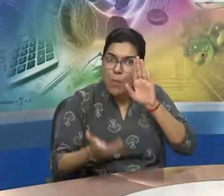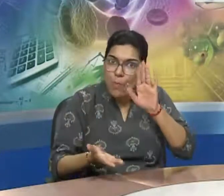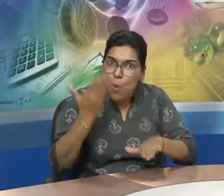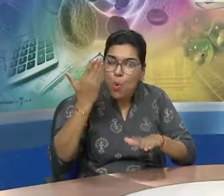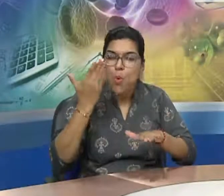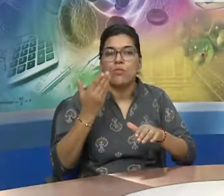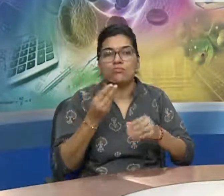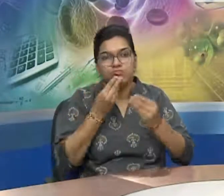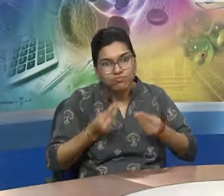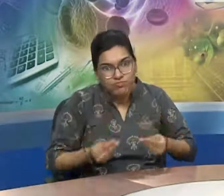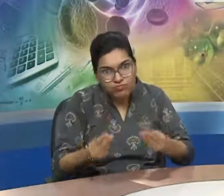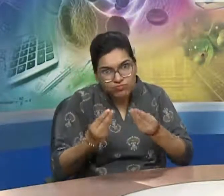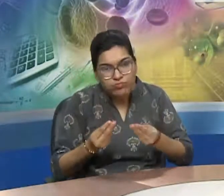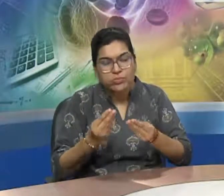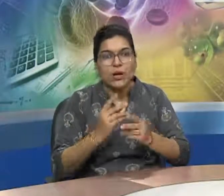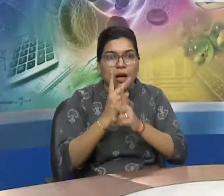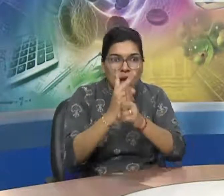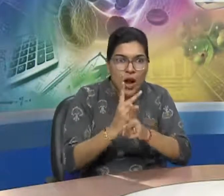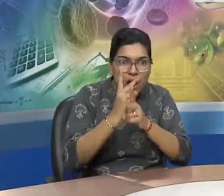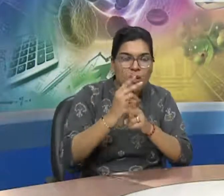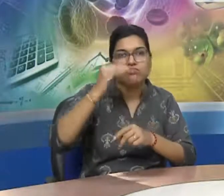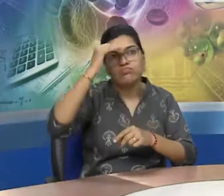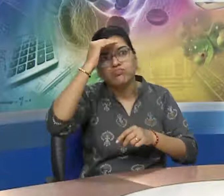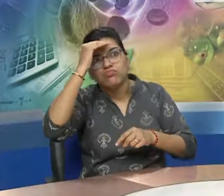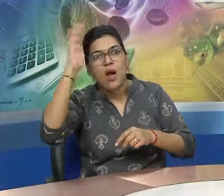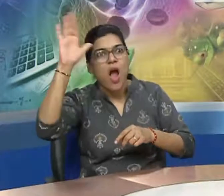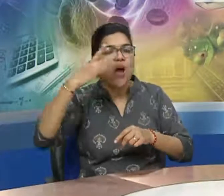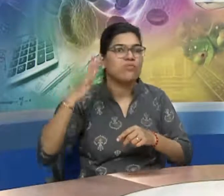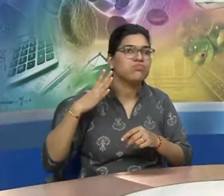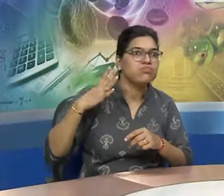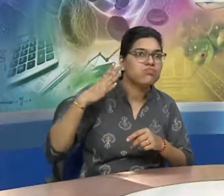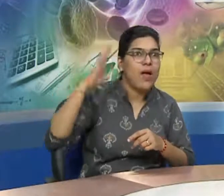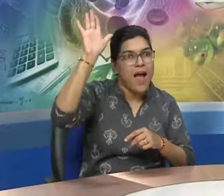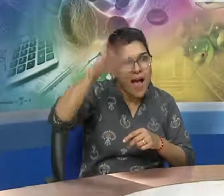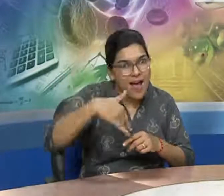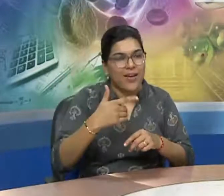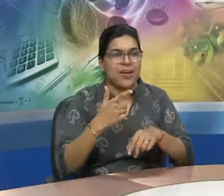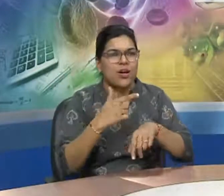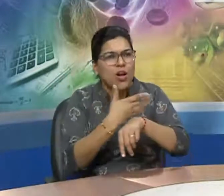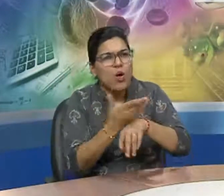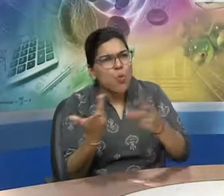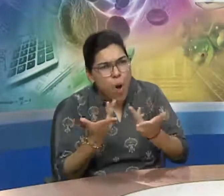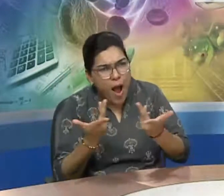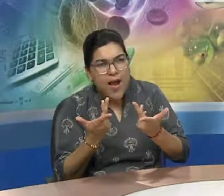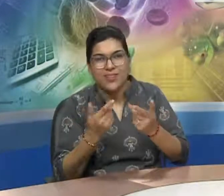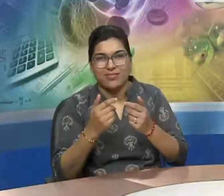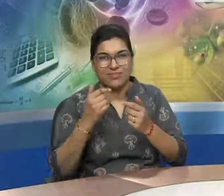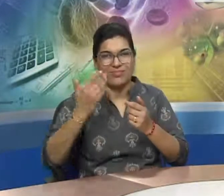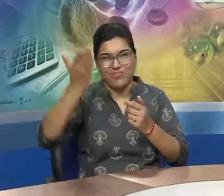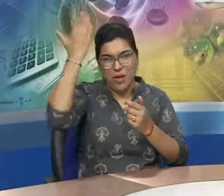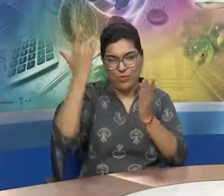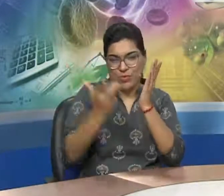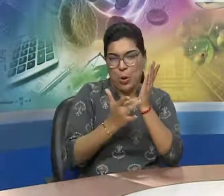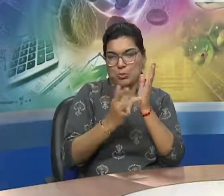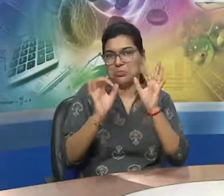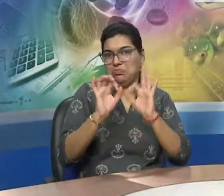child, because in those days people were more honest and caring